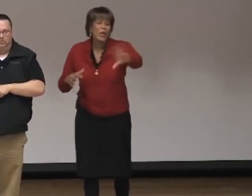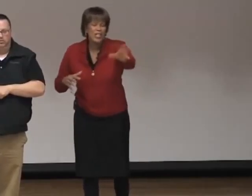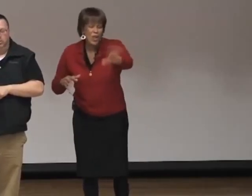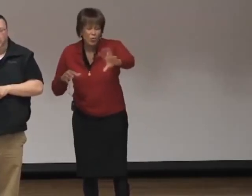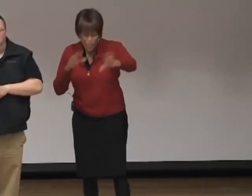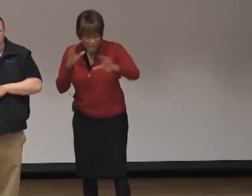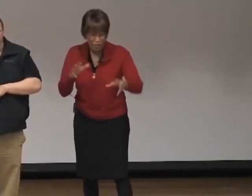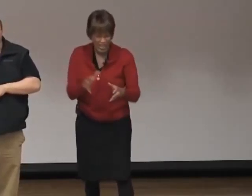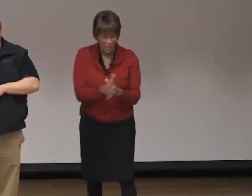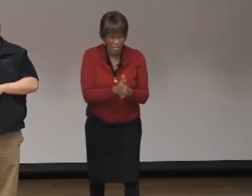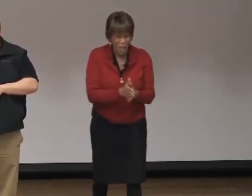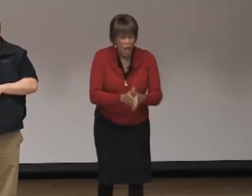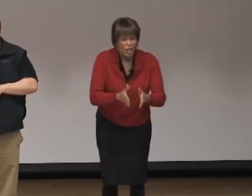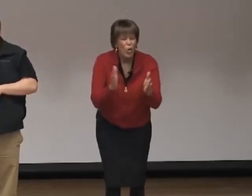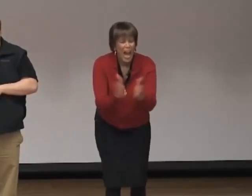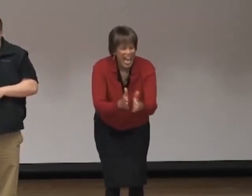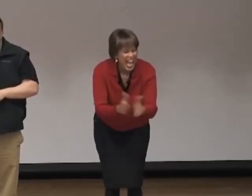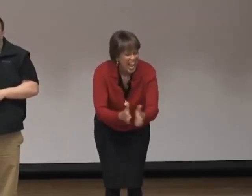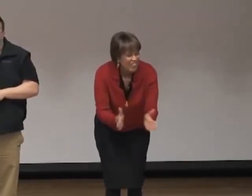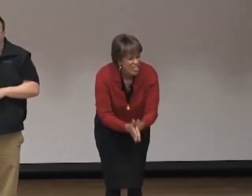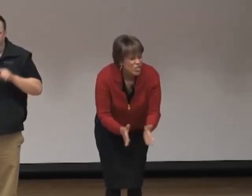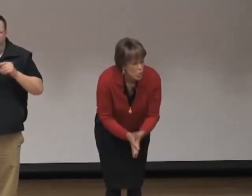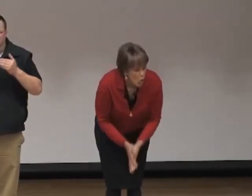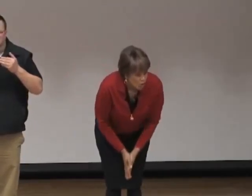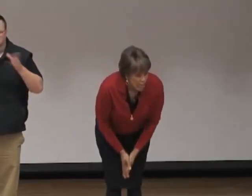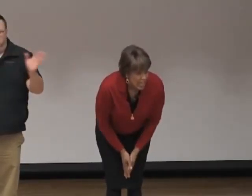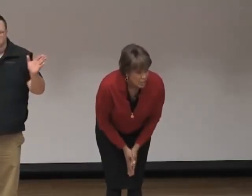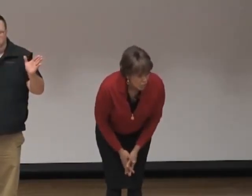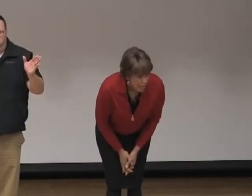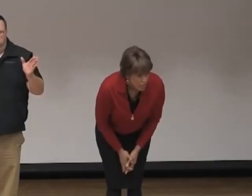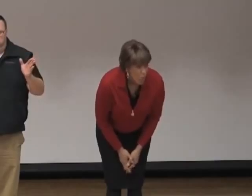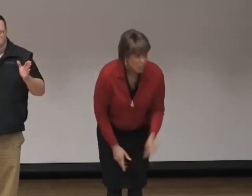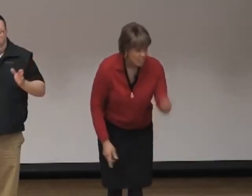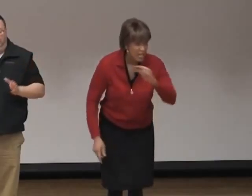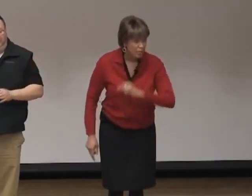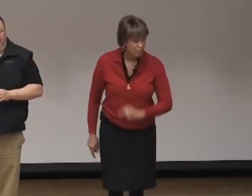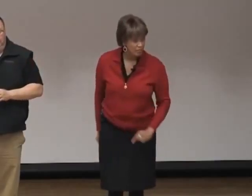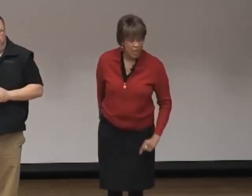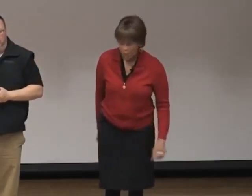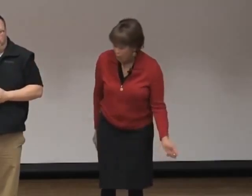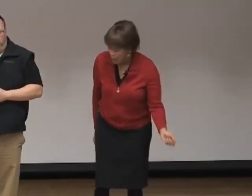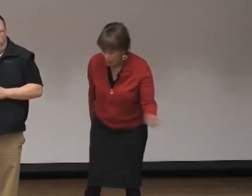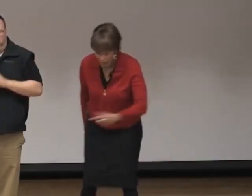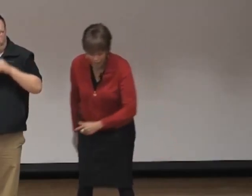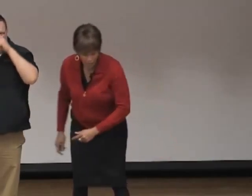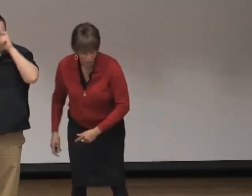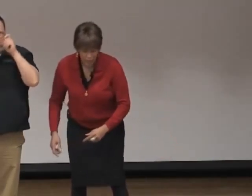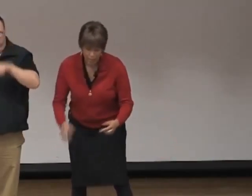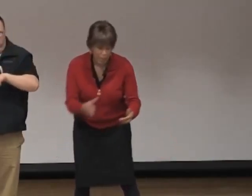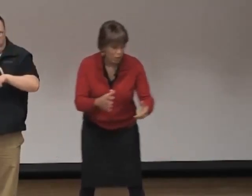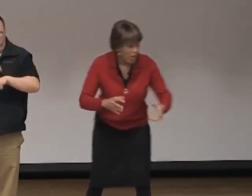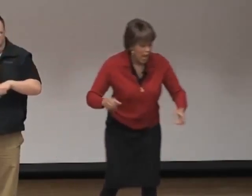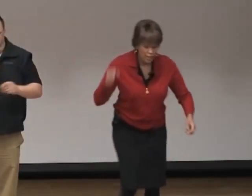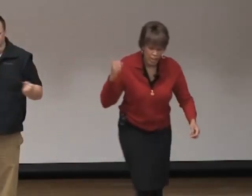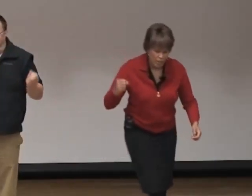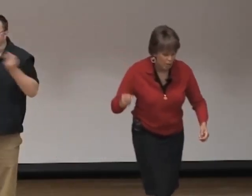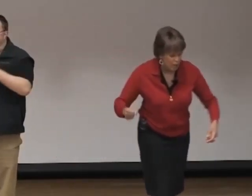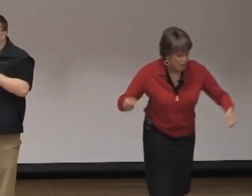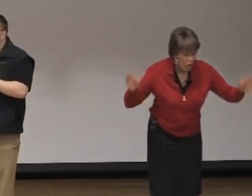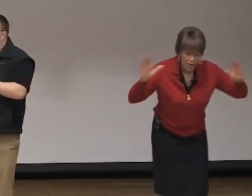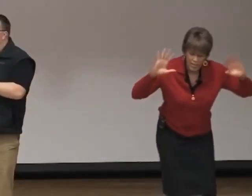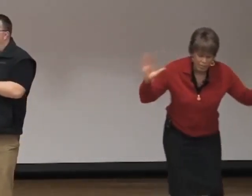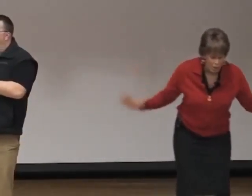but he wasn't known generally. So I had this story in 2001 in the summer. So I come back to Peter. I said, Peter, I shot